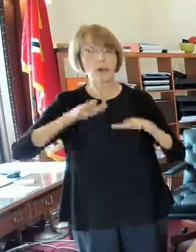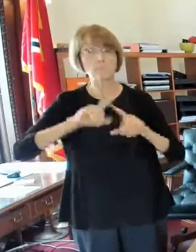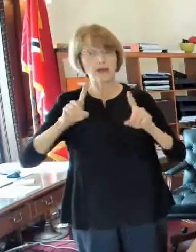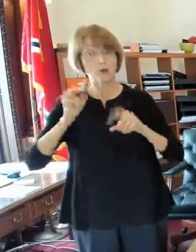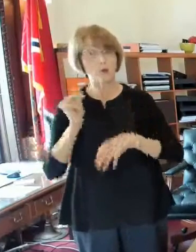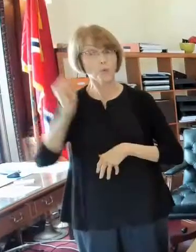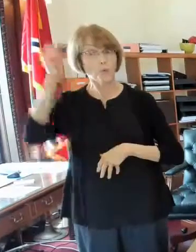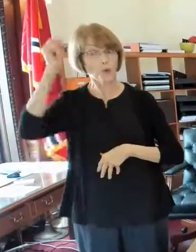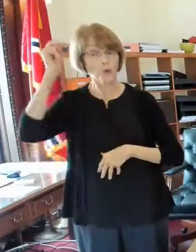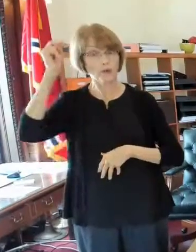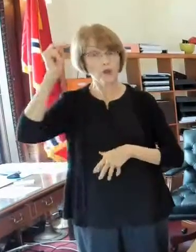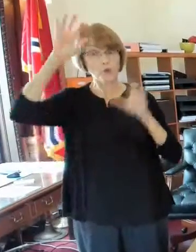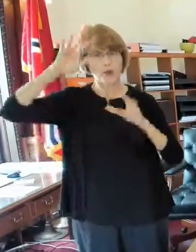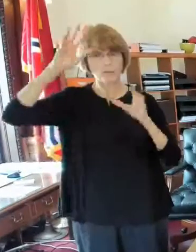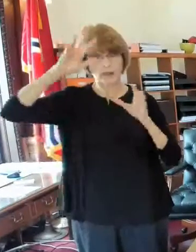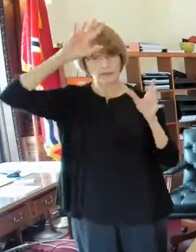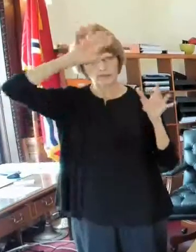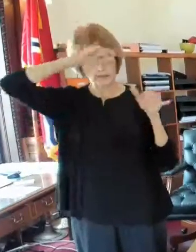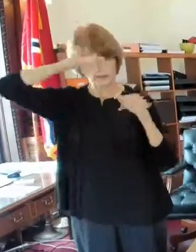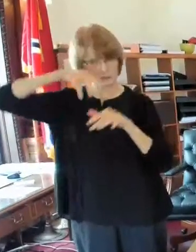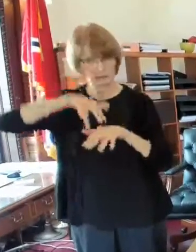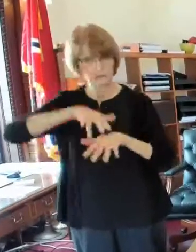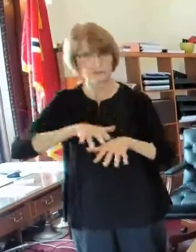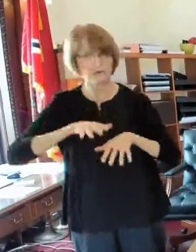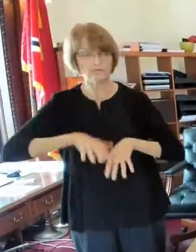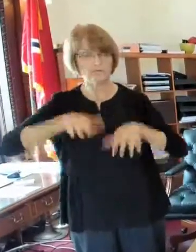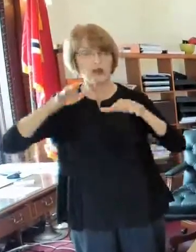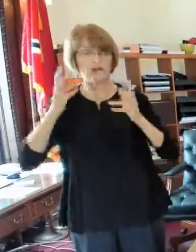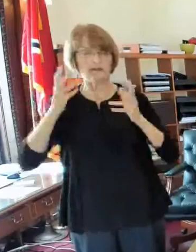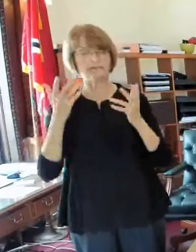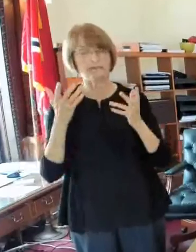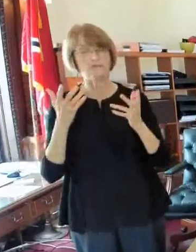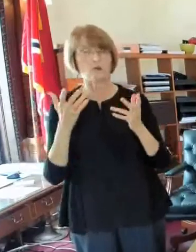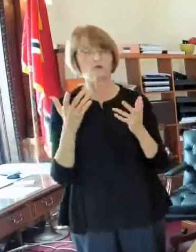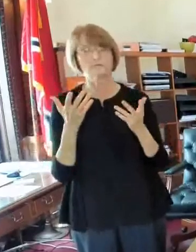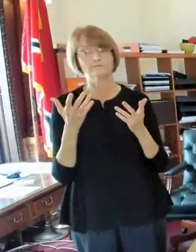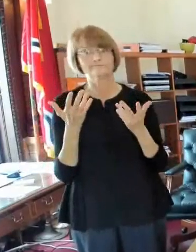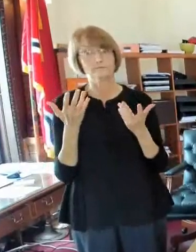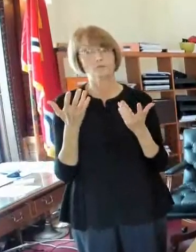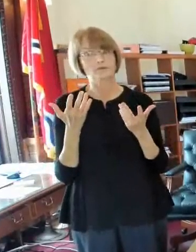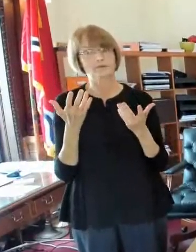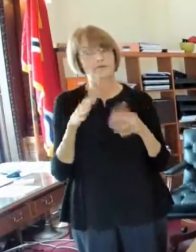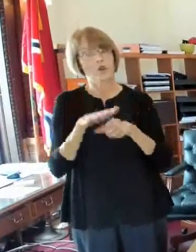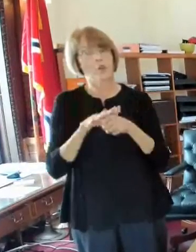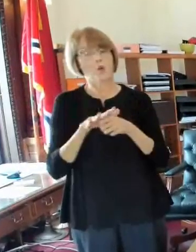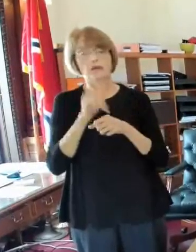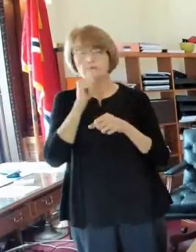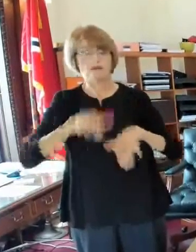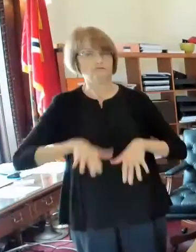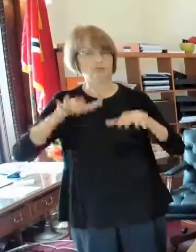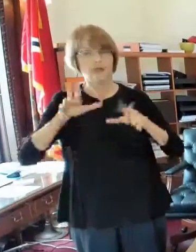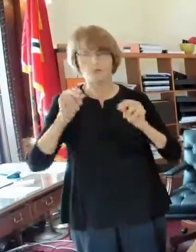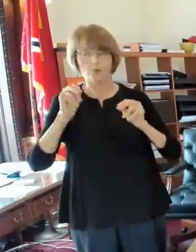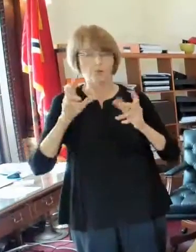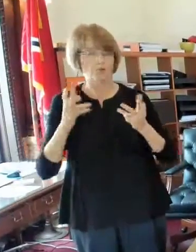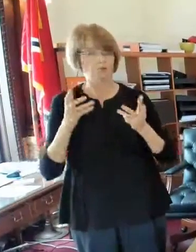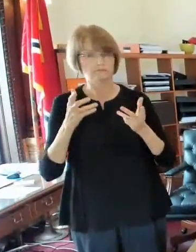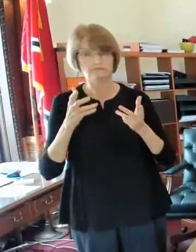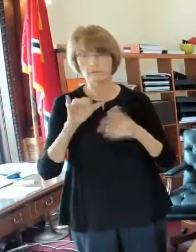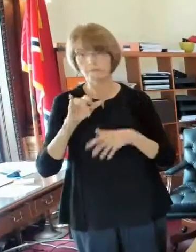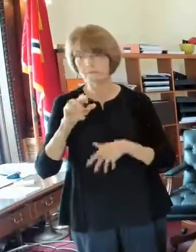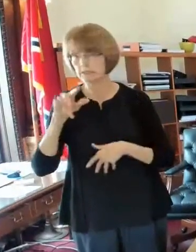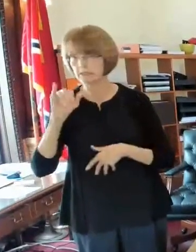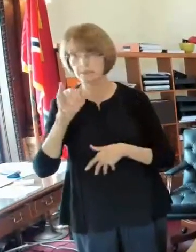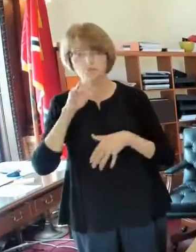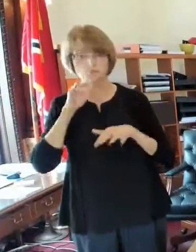now is probably causing some problems a little further south, but right now we are fine here in St. Louis with